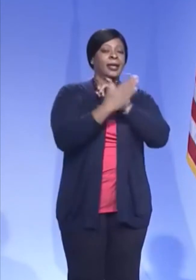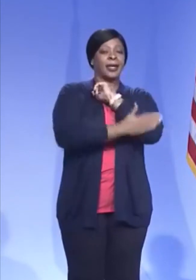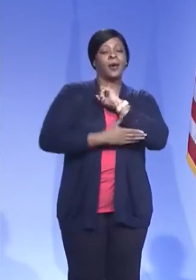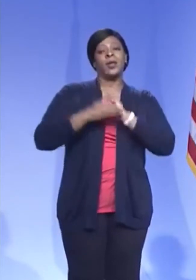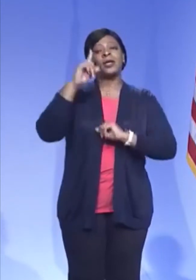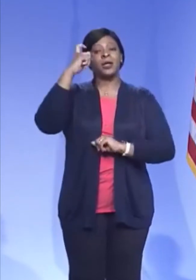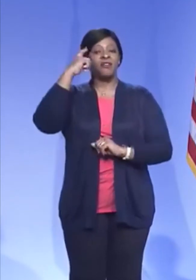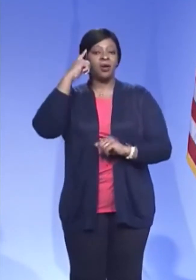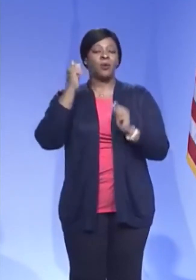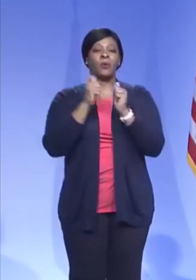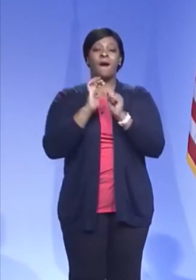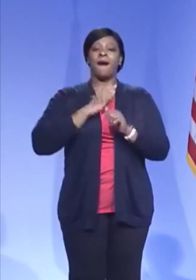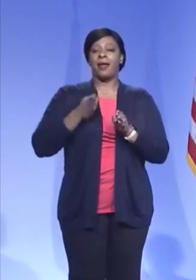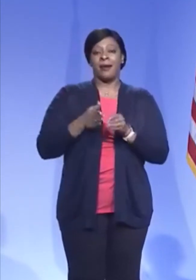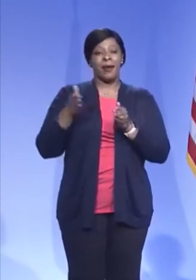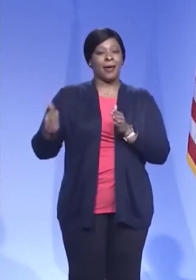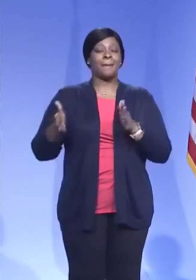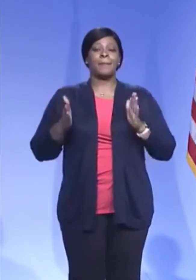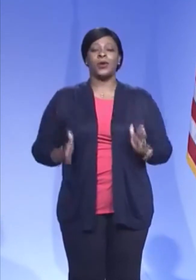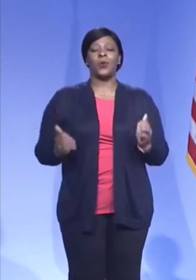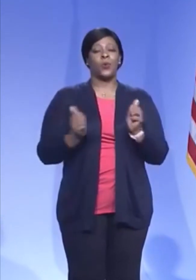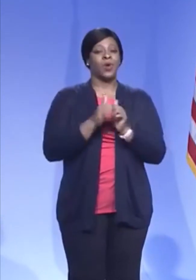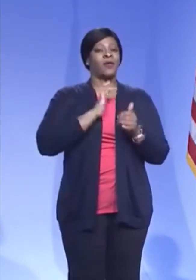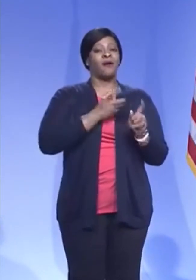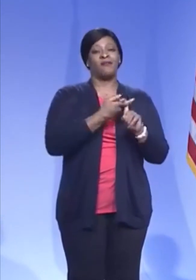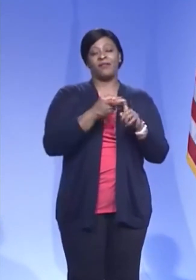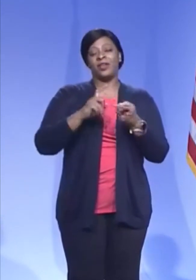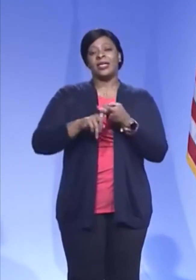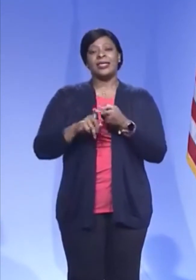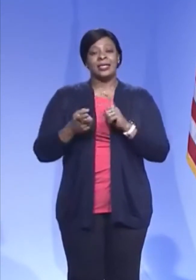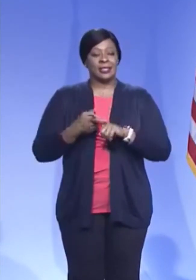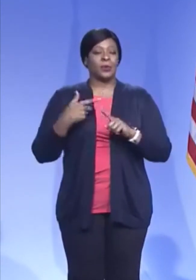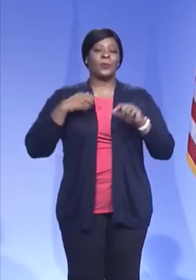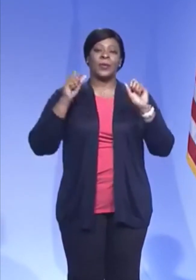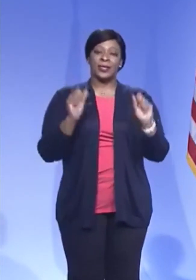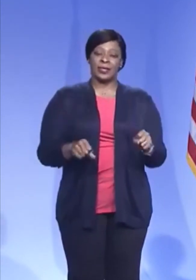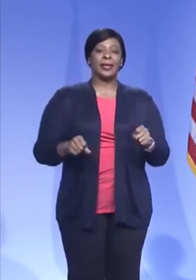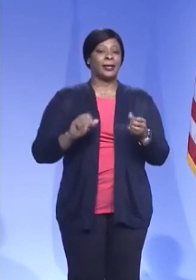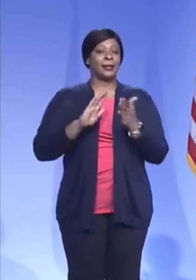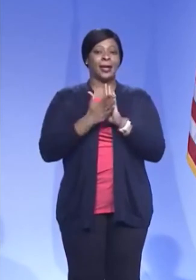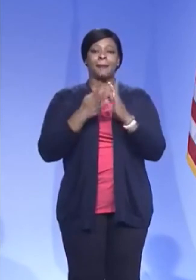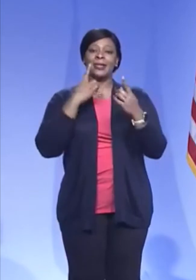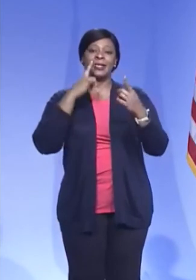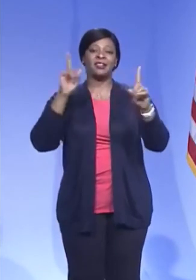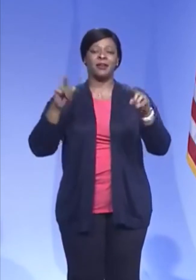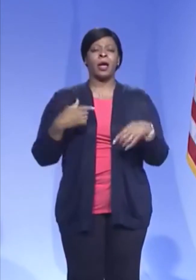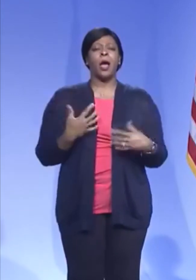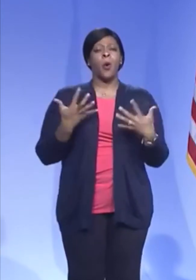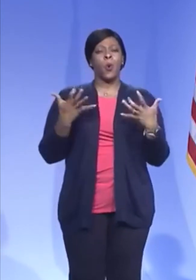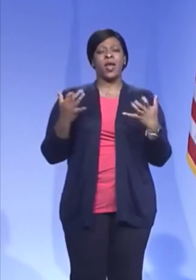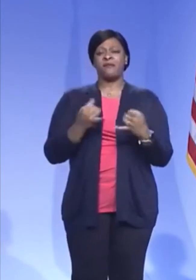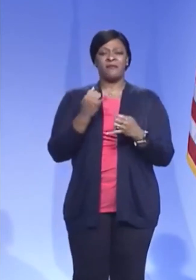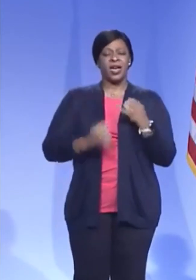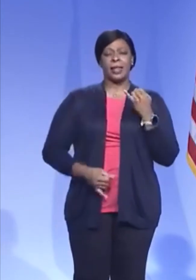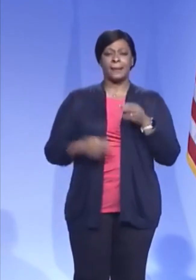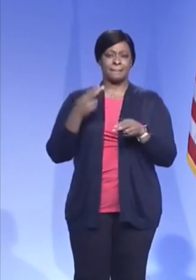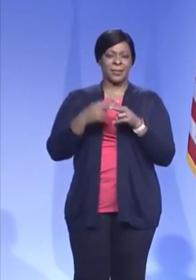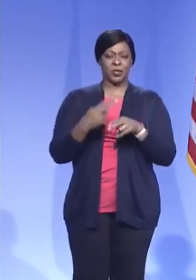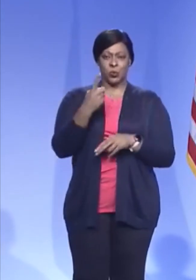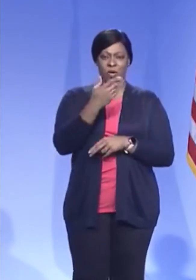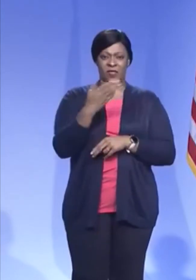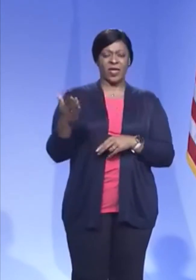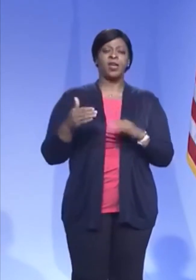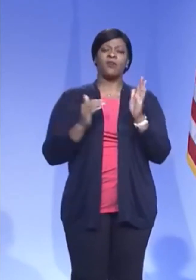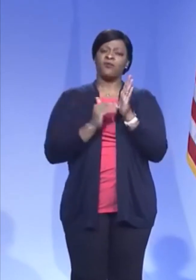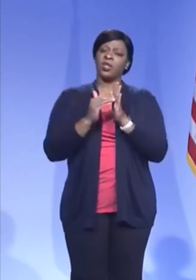government, with our neighbors, and with our friends, we can come out ahead. Finally, I just want to mention one thing, that